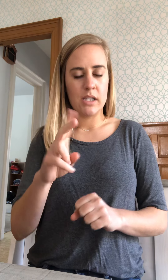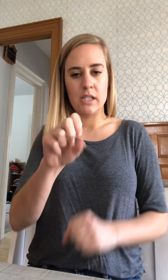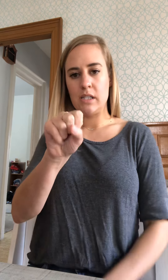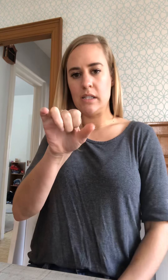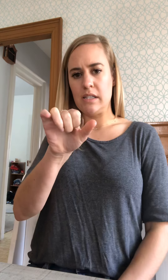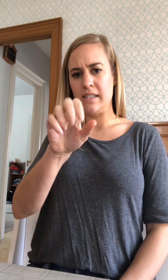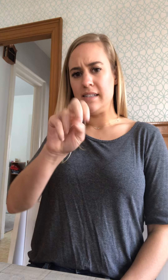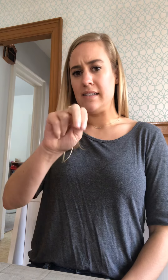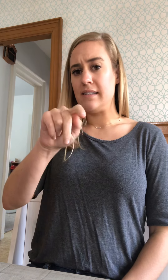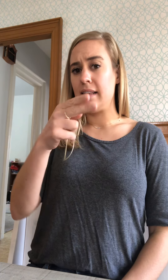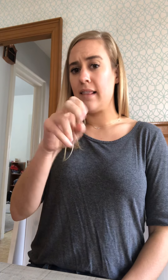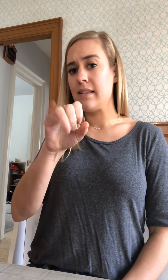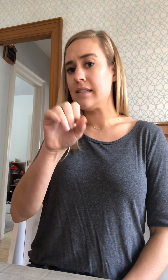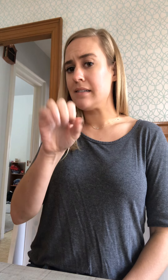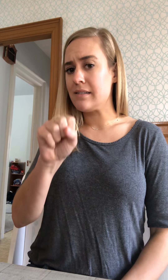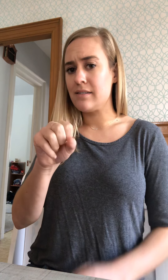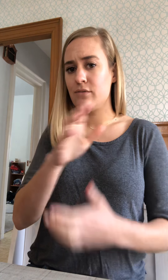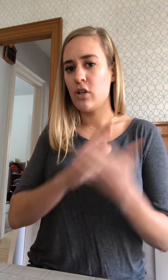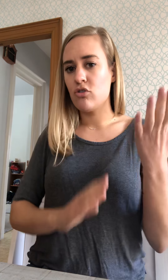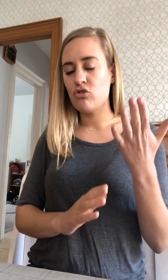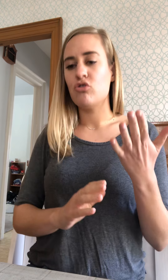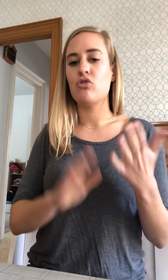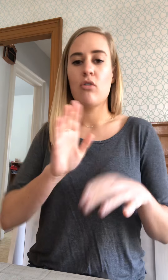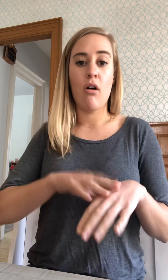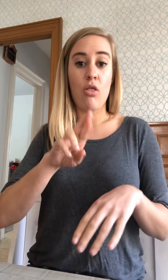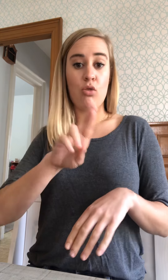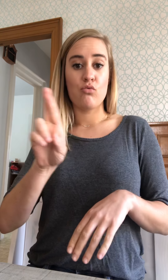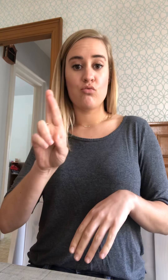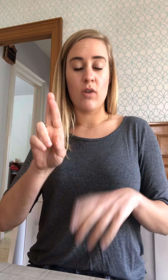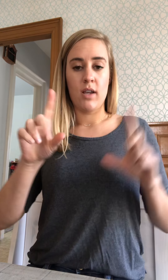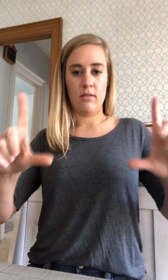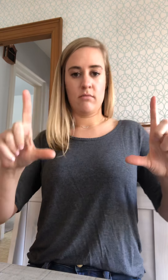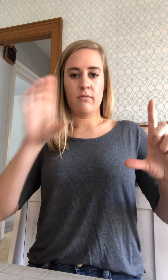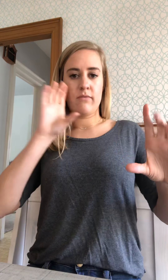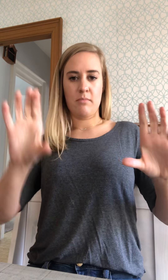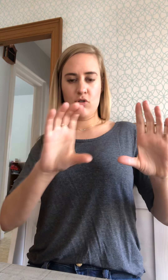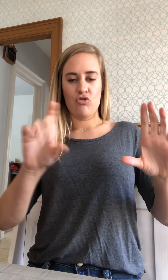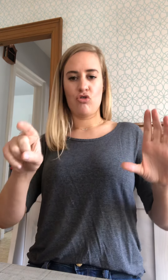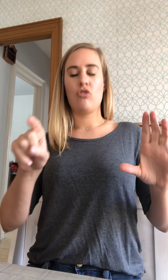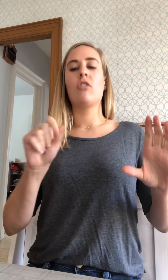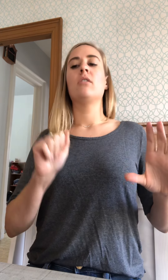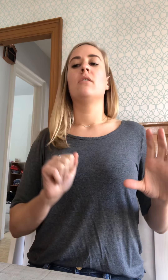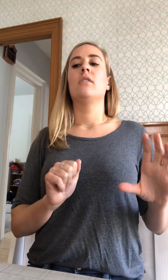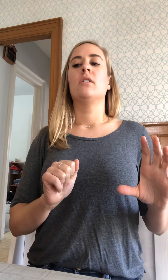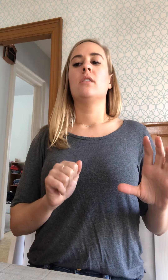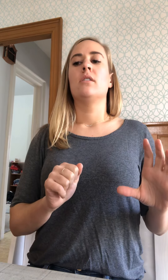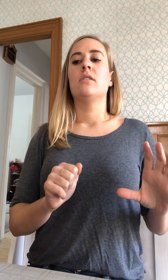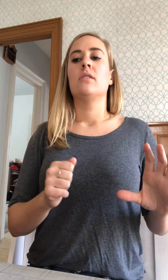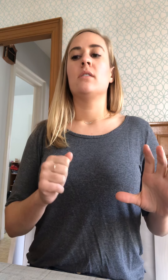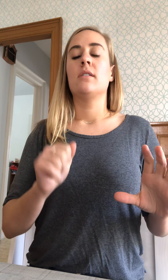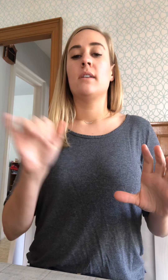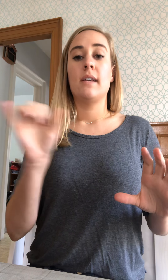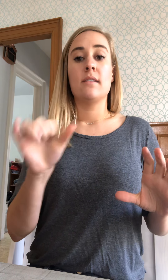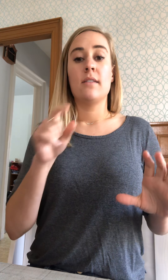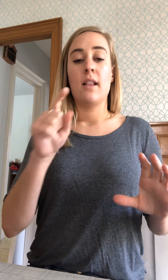left mandible, the right side of your screen. By convention, when you do a CT scan, it's as if you are looking at the patient from the feet